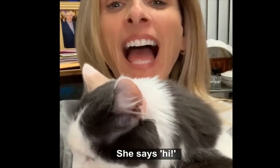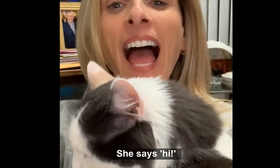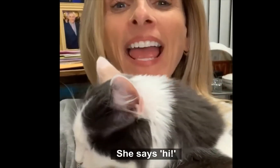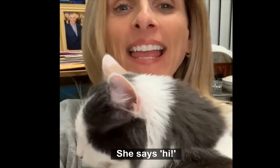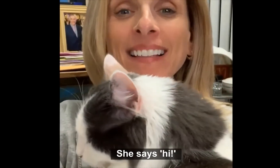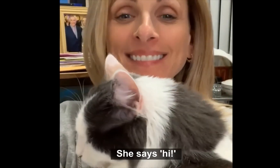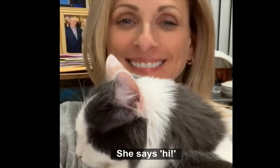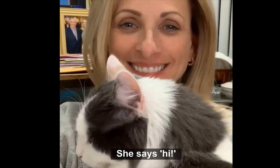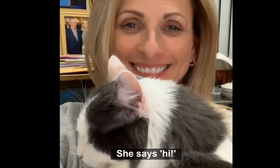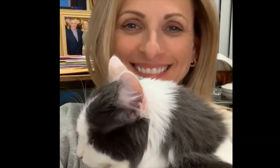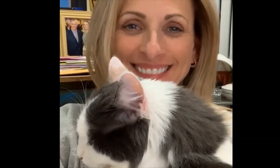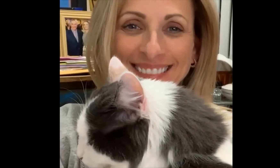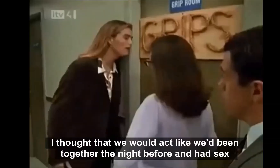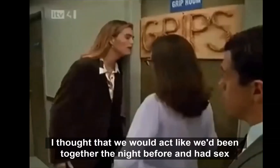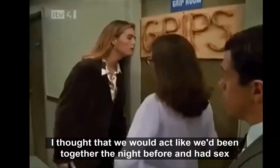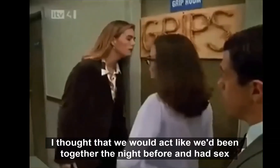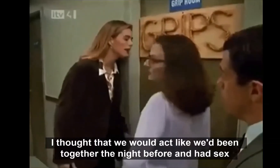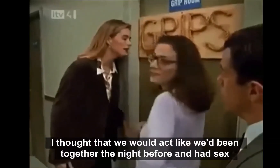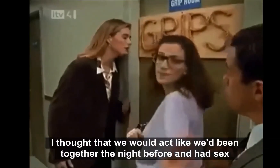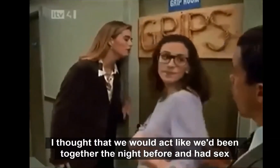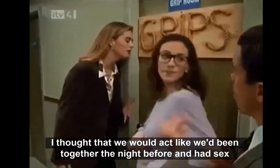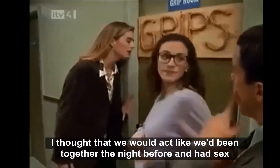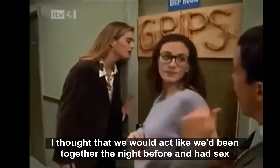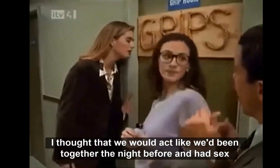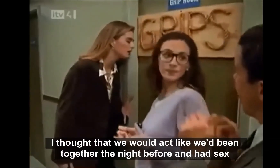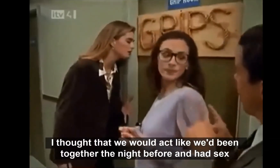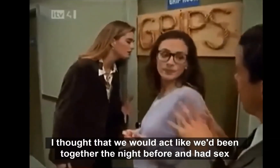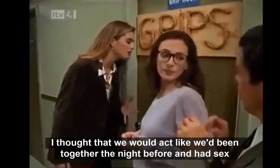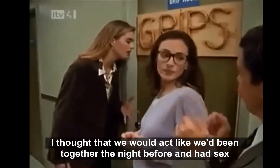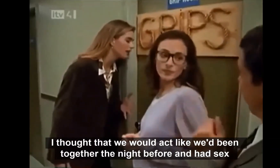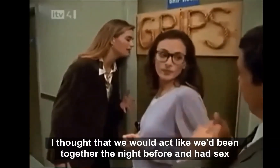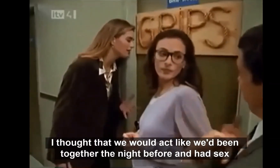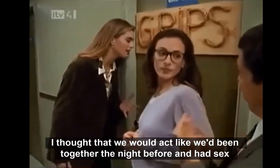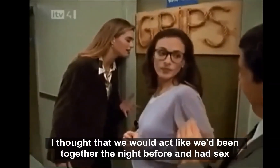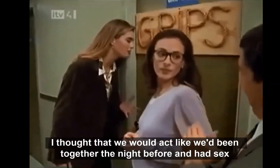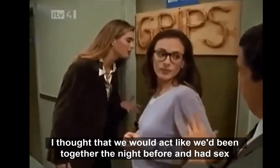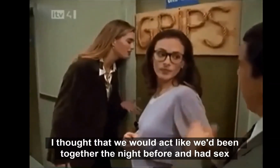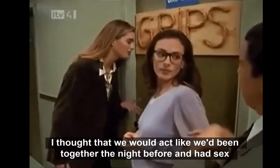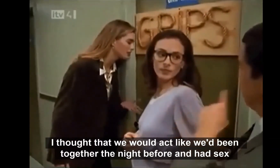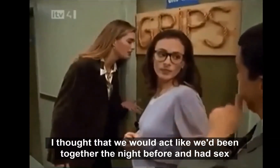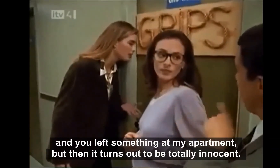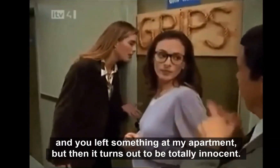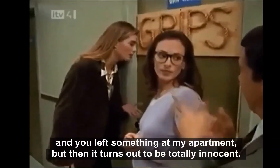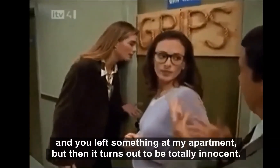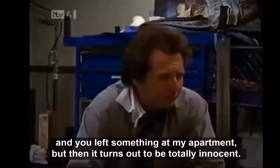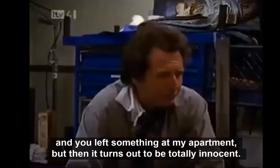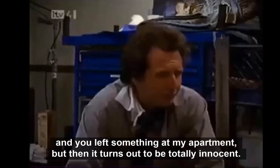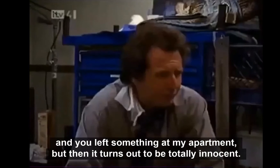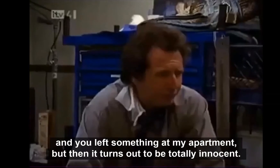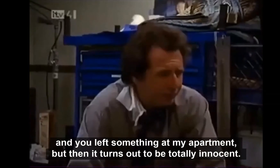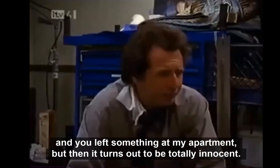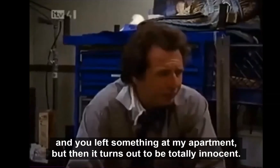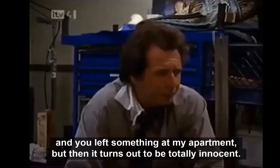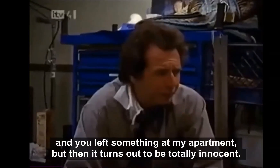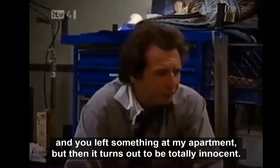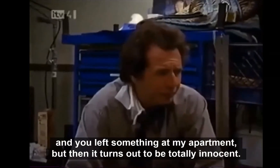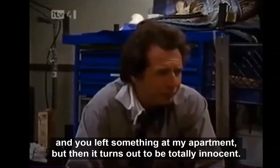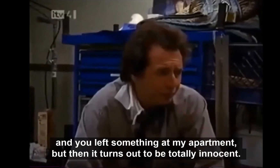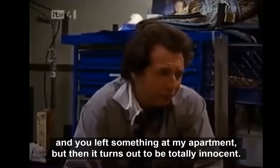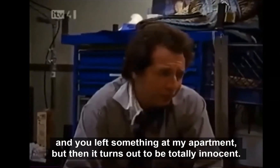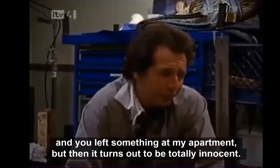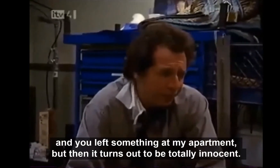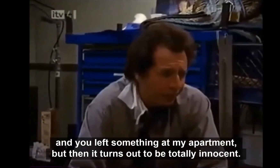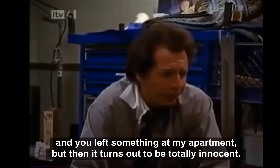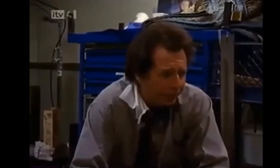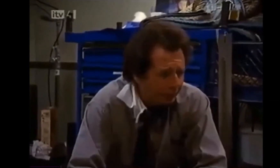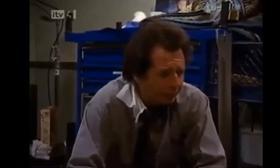to say hi. I thought that we would act like we'd been together the night before and had sex, and you left something at my apartment, but then it turns out to be totally